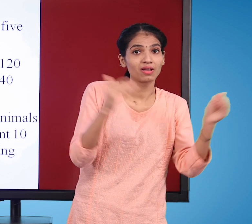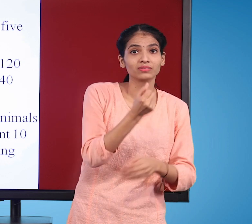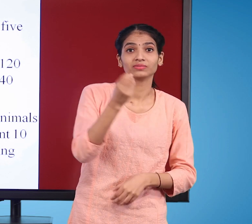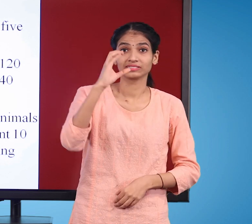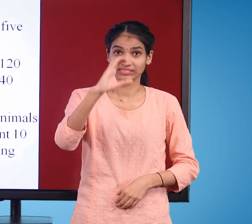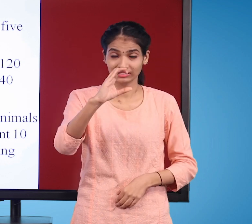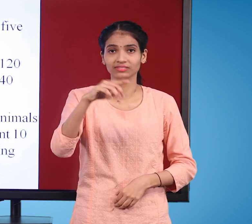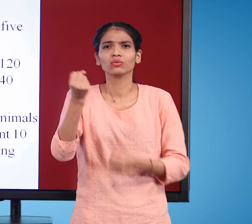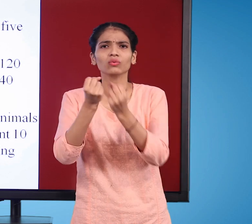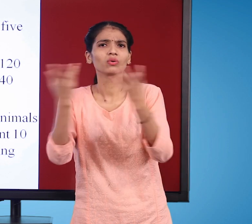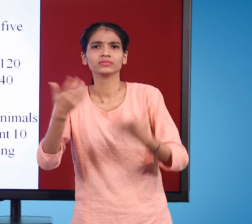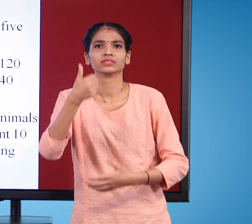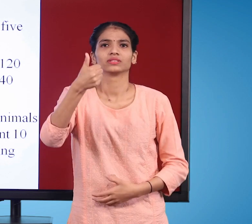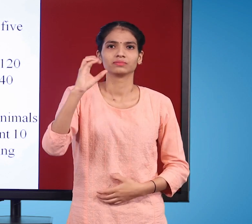Village C, 90.